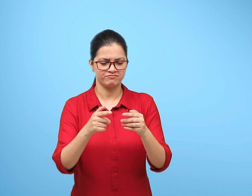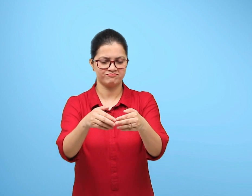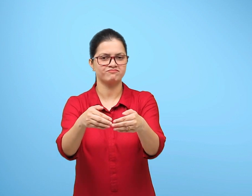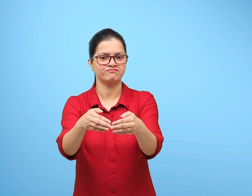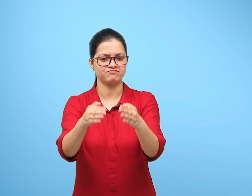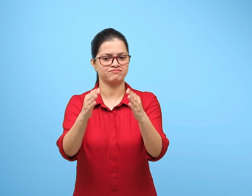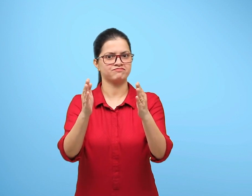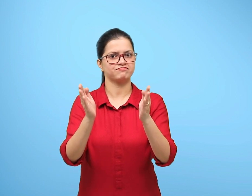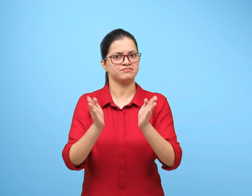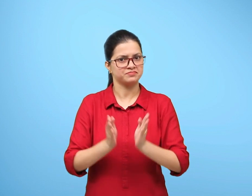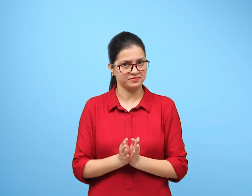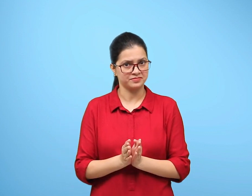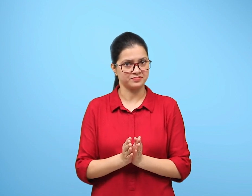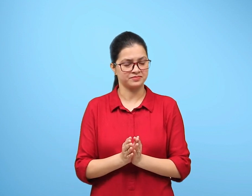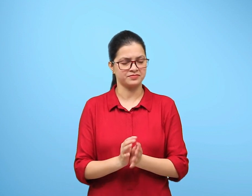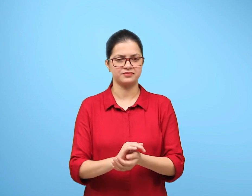have a streamlined body.